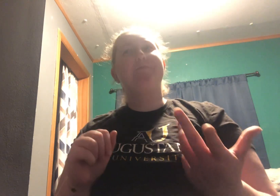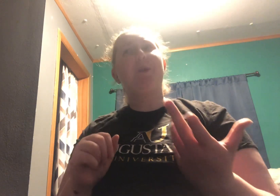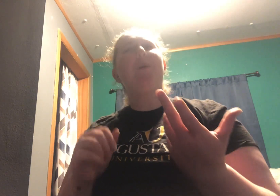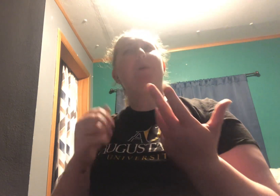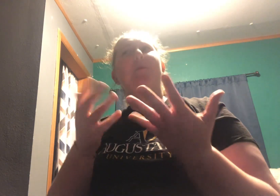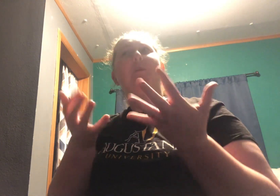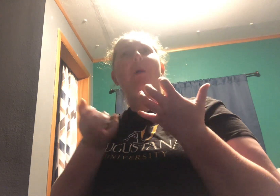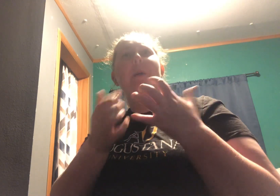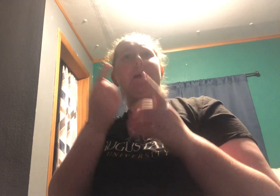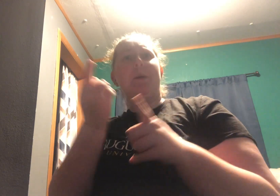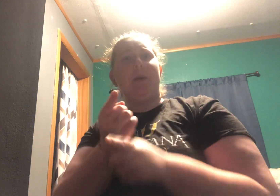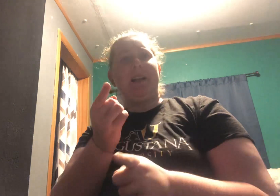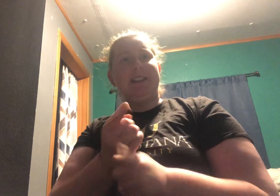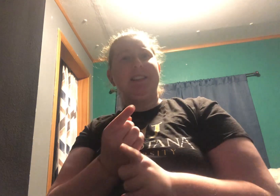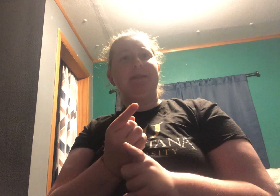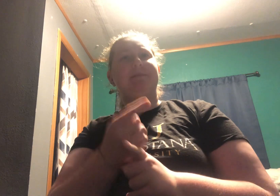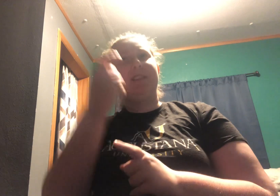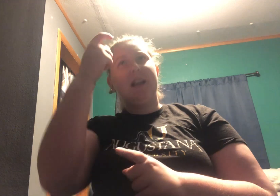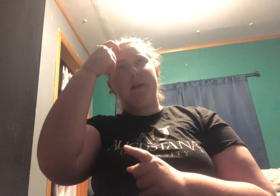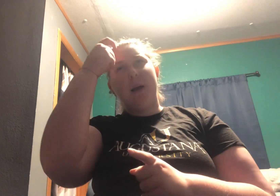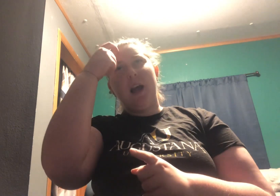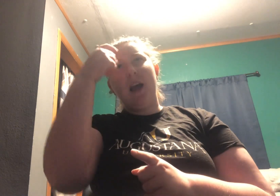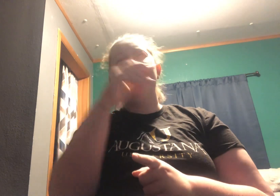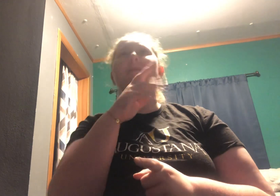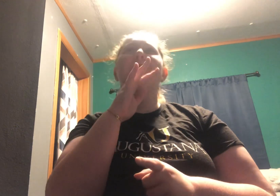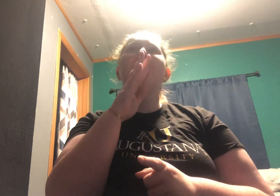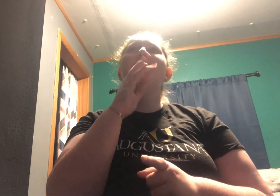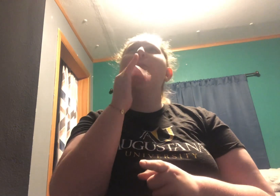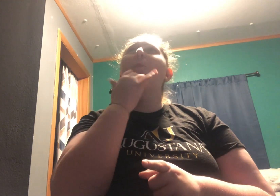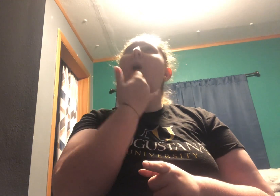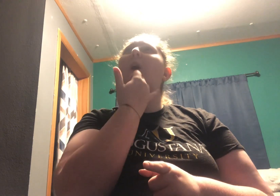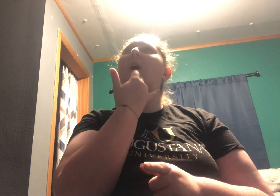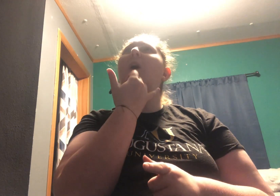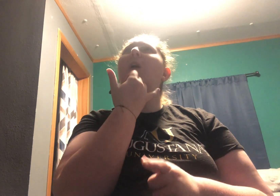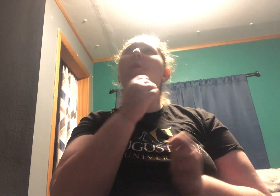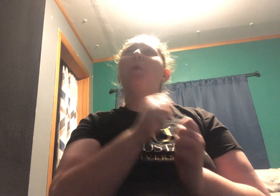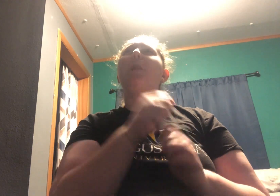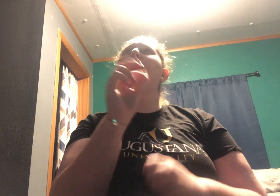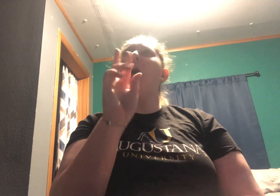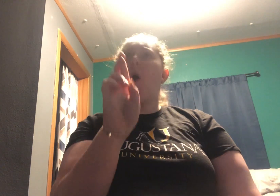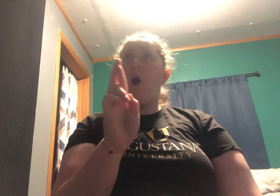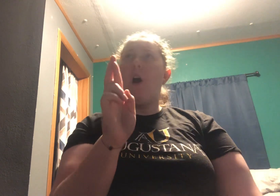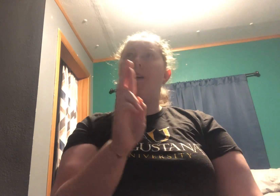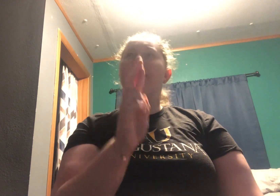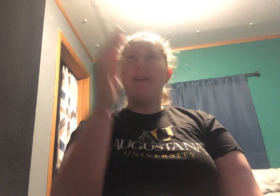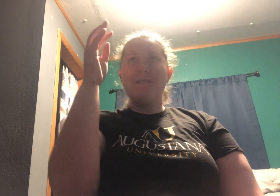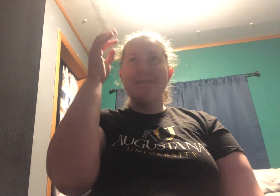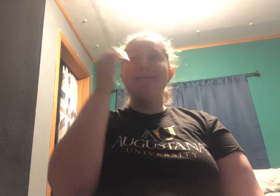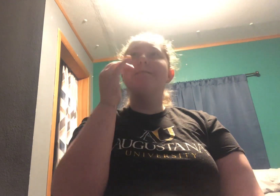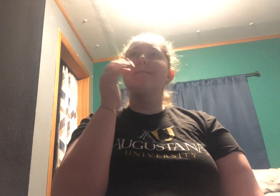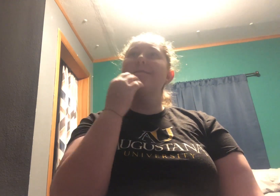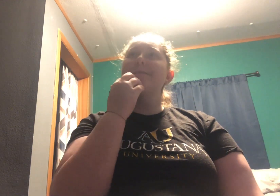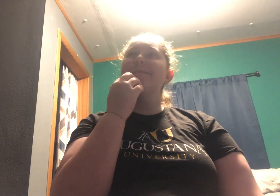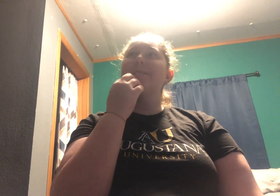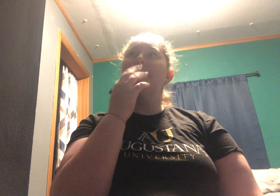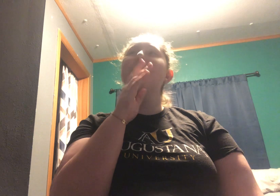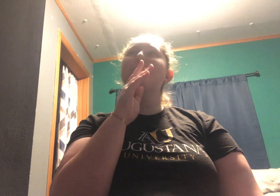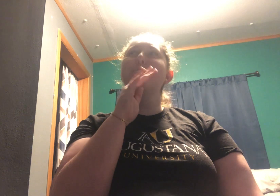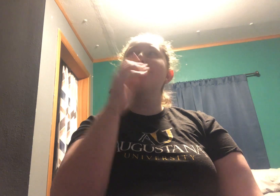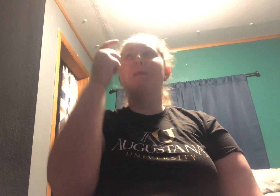Repeat the wrong pronunciation in your mind a few times. Paraphernalia. Paraphernalia. Paraphernalia. Even though we don't say the